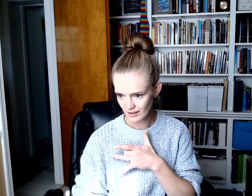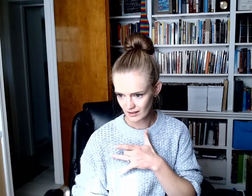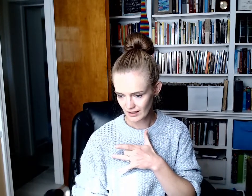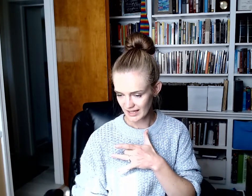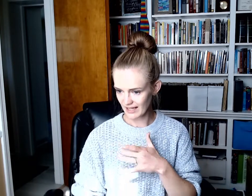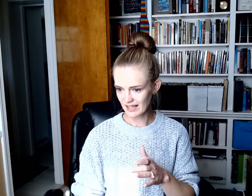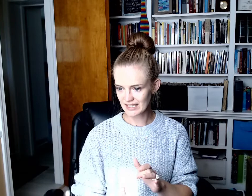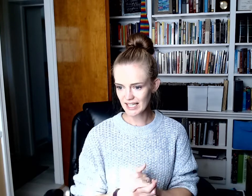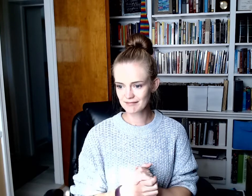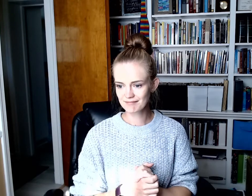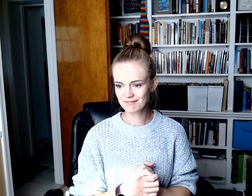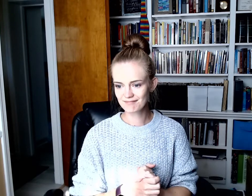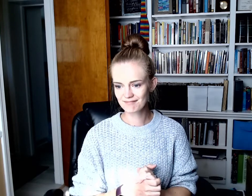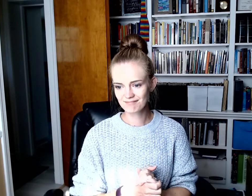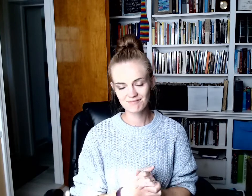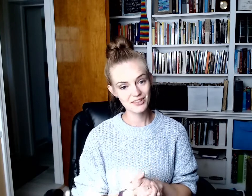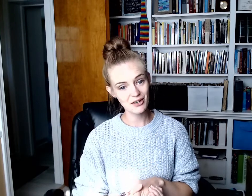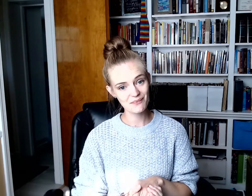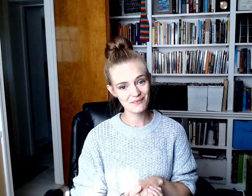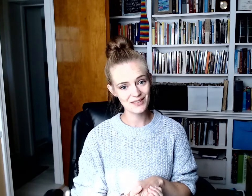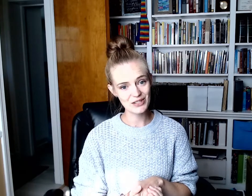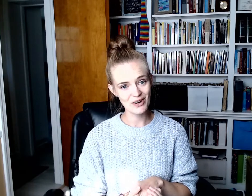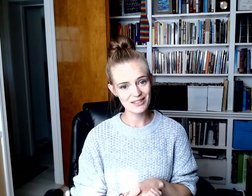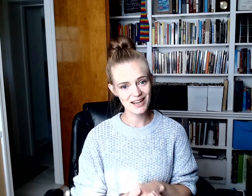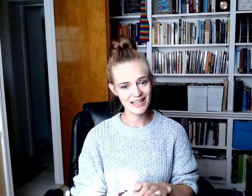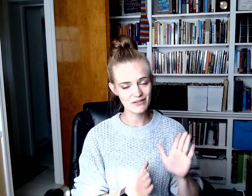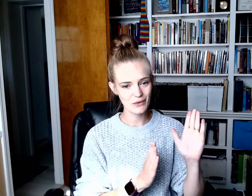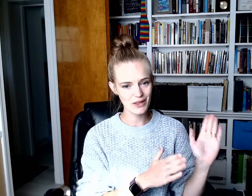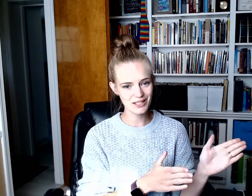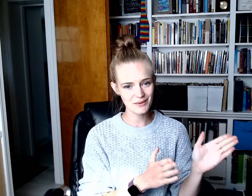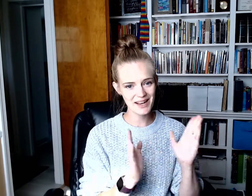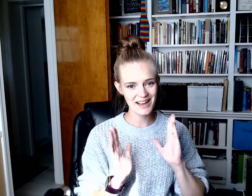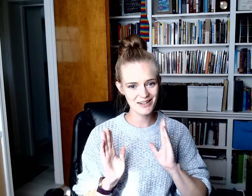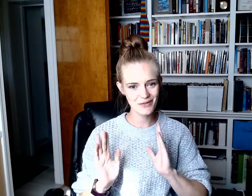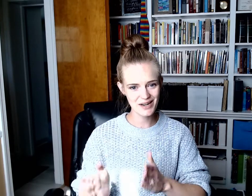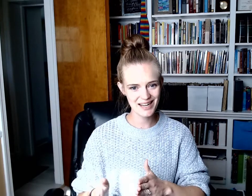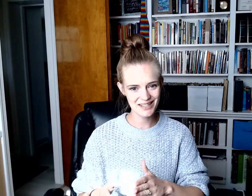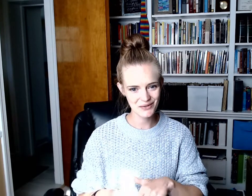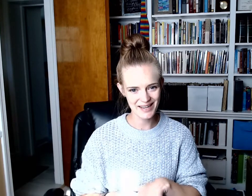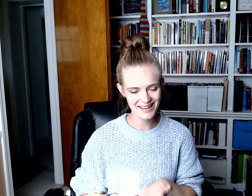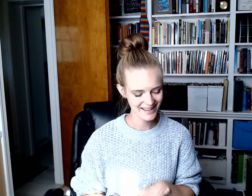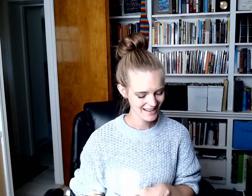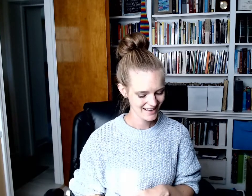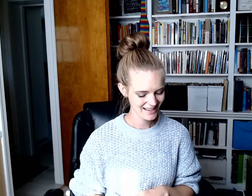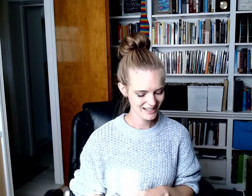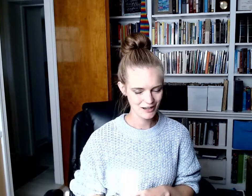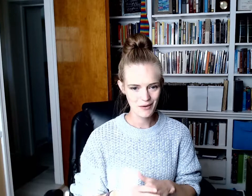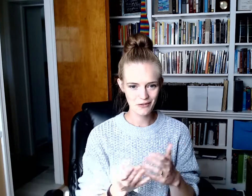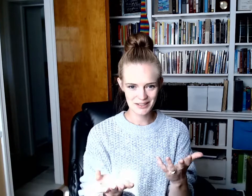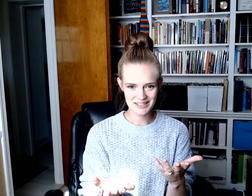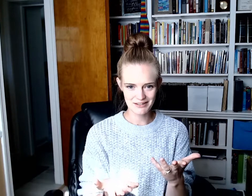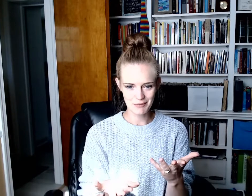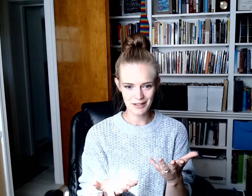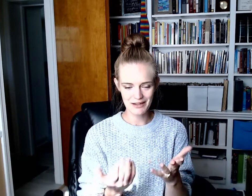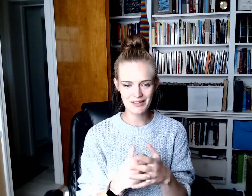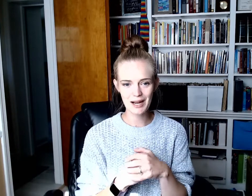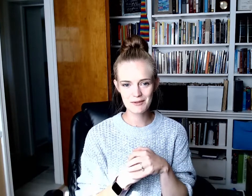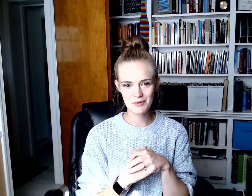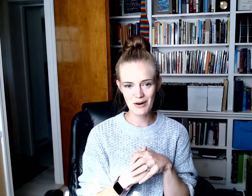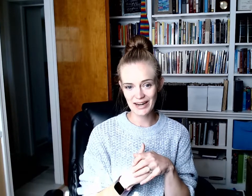I think that's it. So, those are our signs for this week and for next week. Hopefully this gives you plenty of time to practice